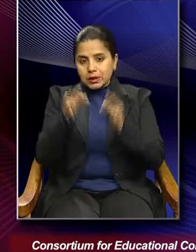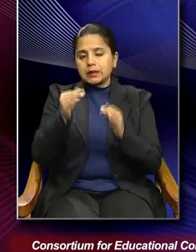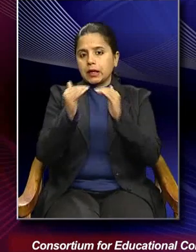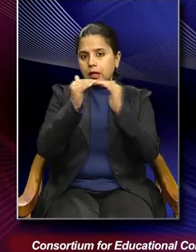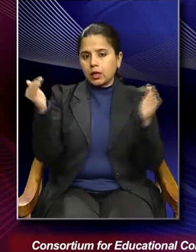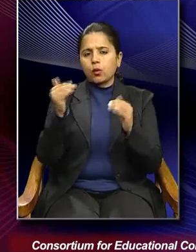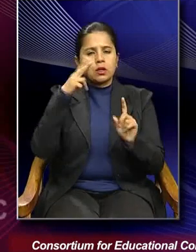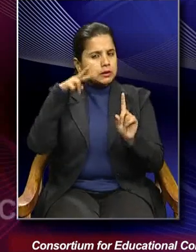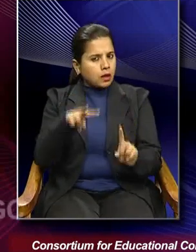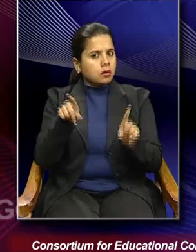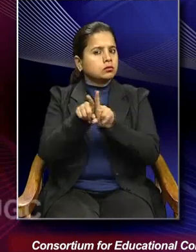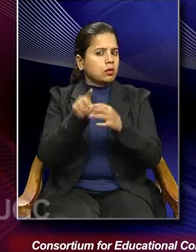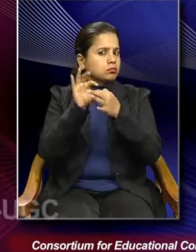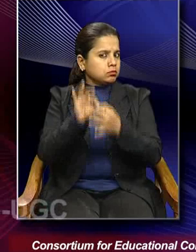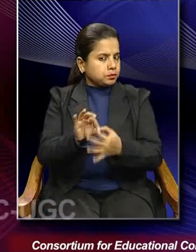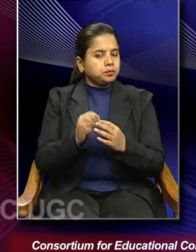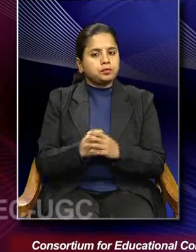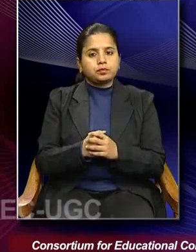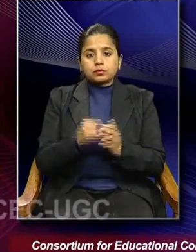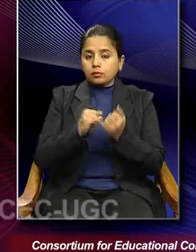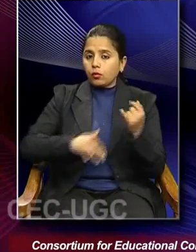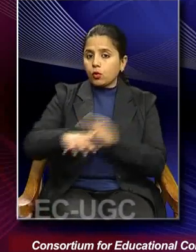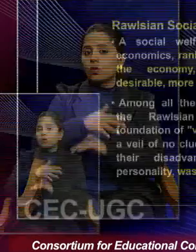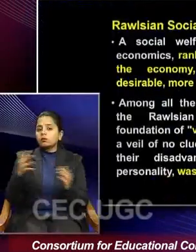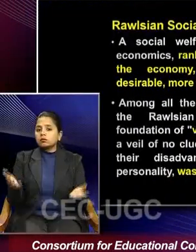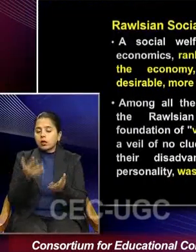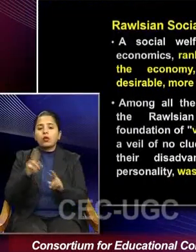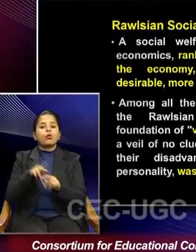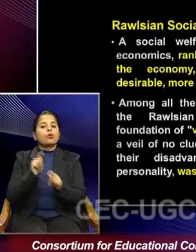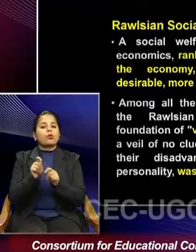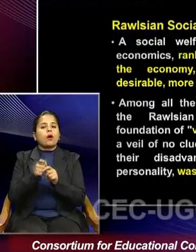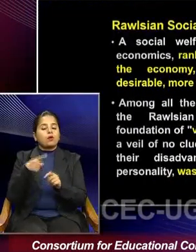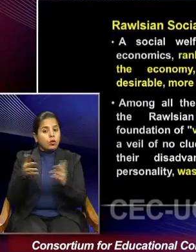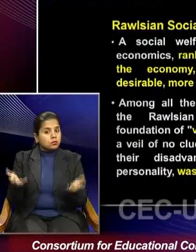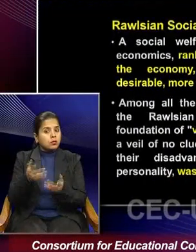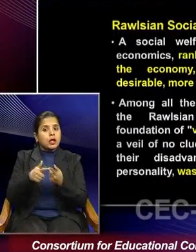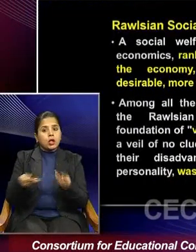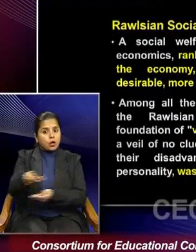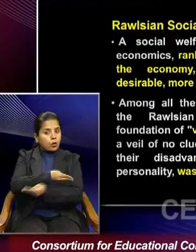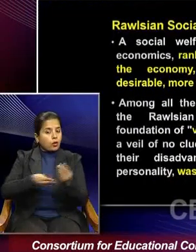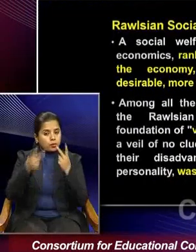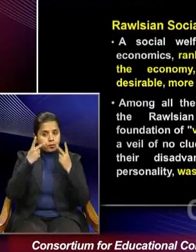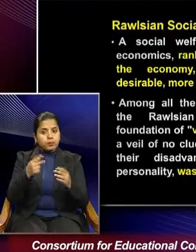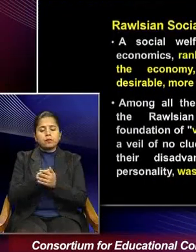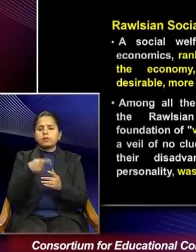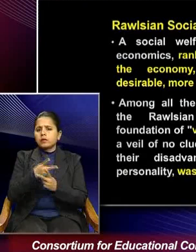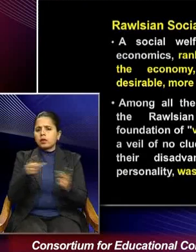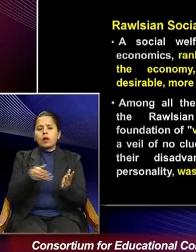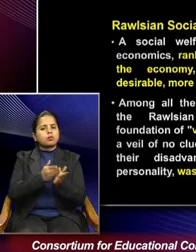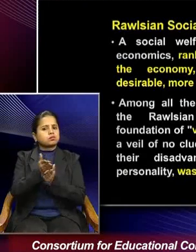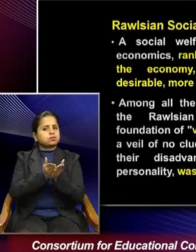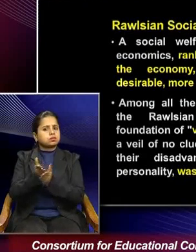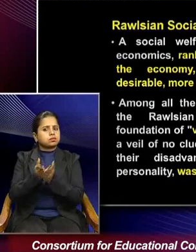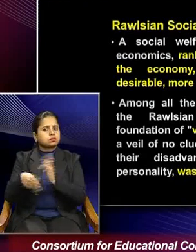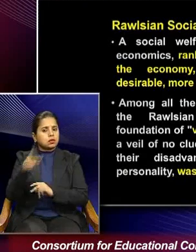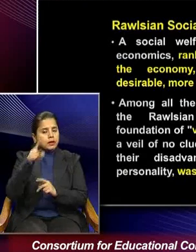of view. A social welfare function in welfare economics ranks the alternative states of